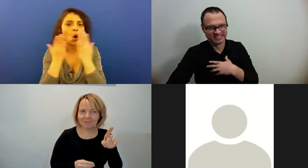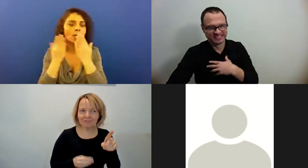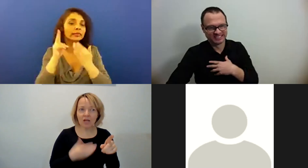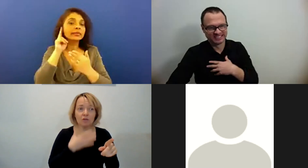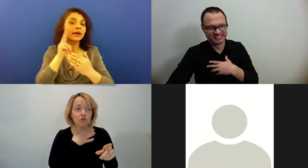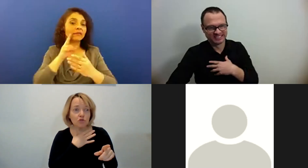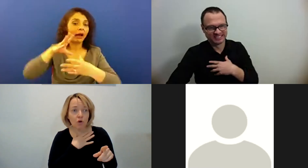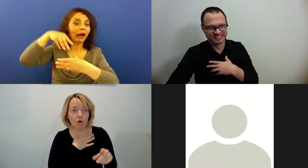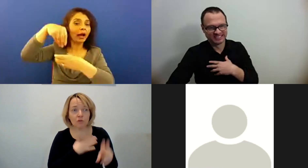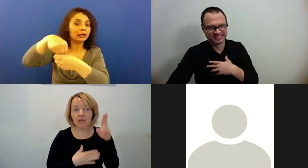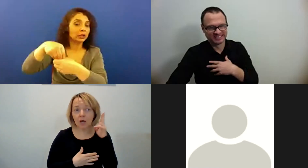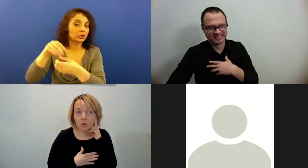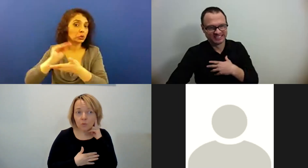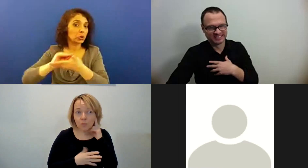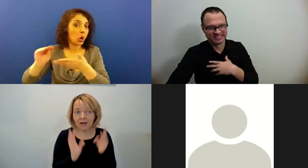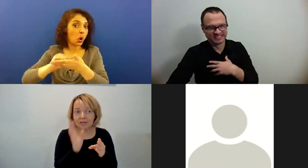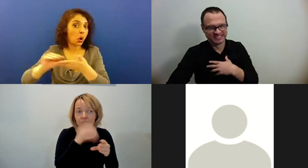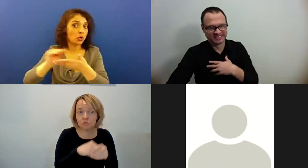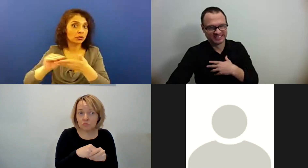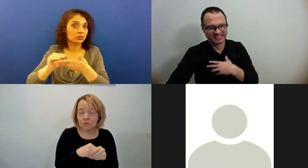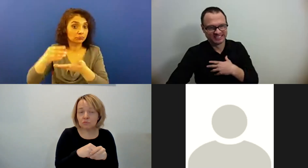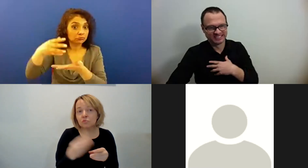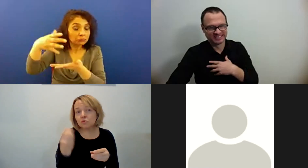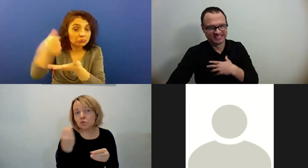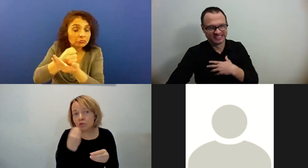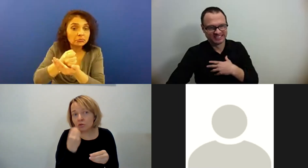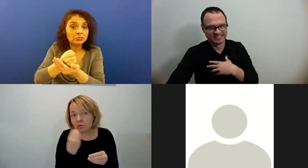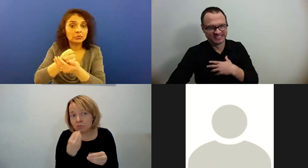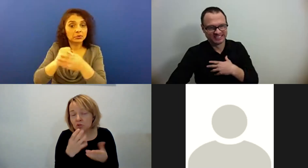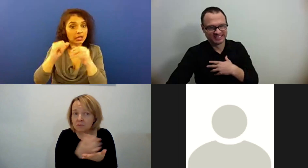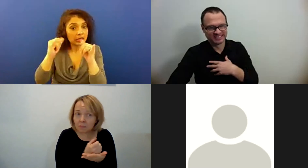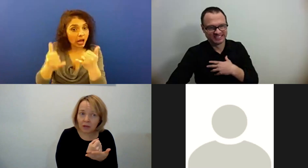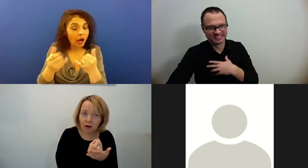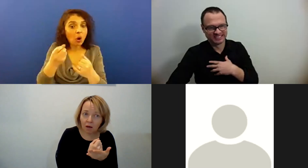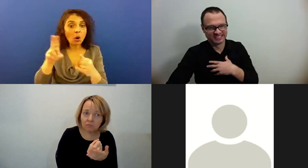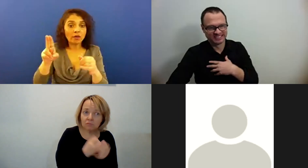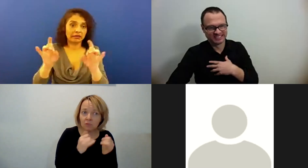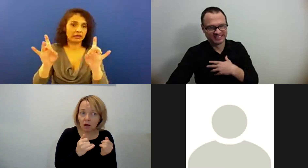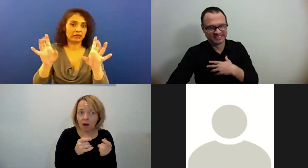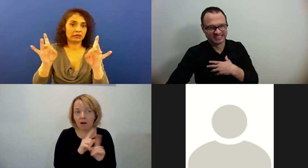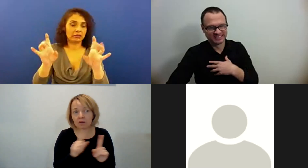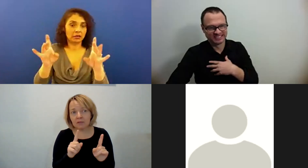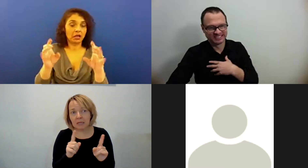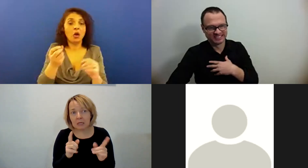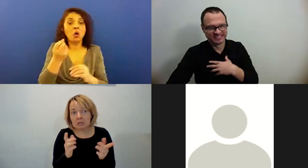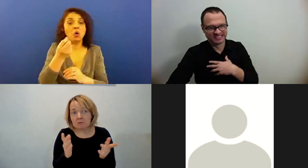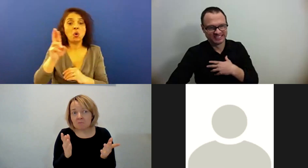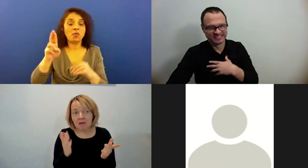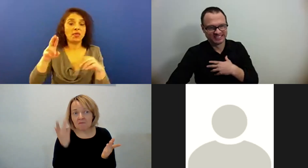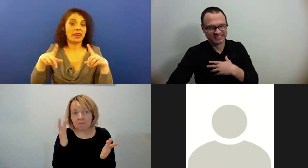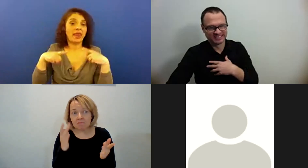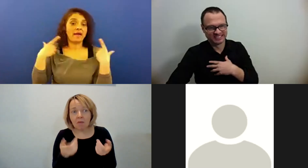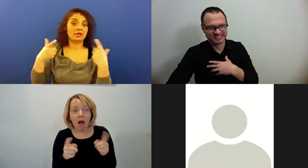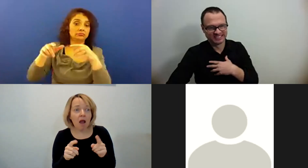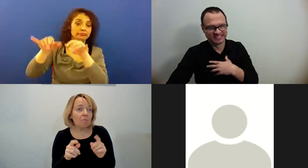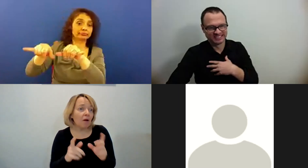She entered this car, left Poland,